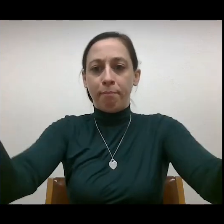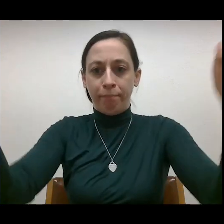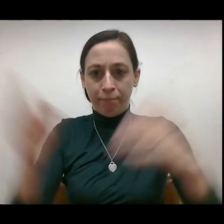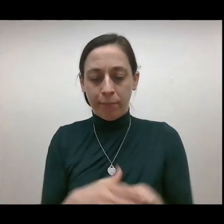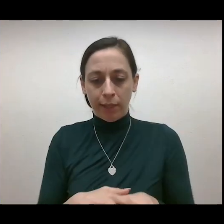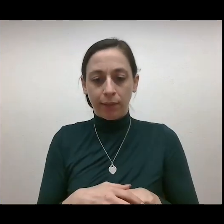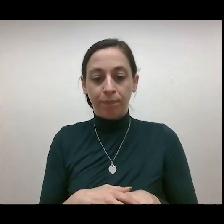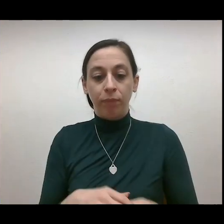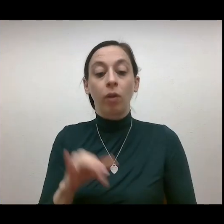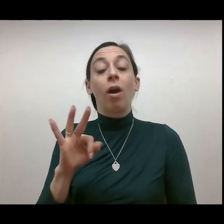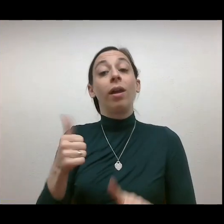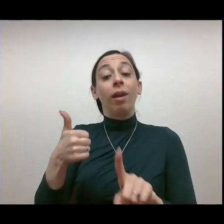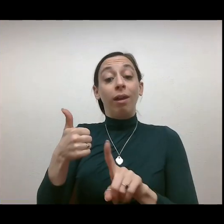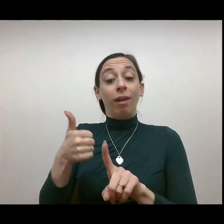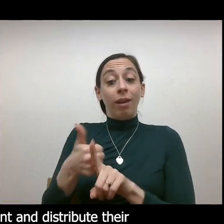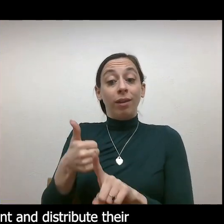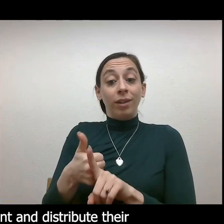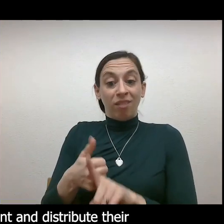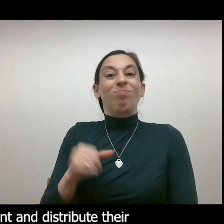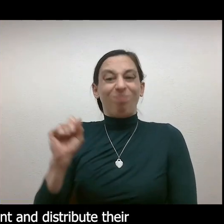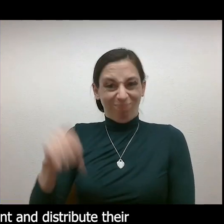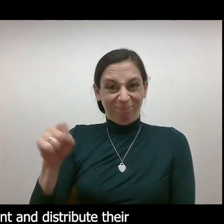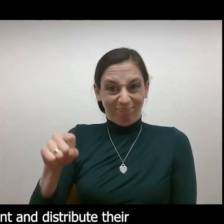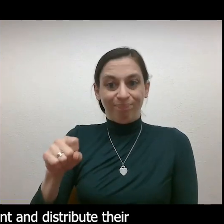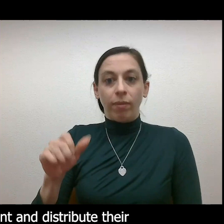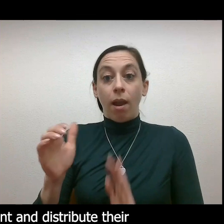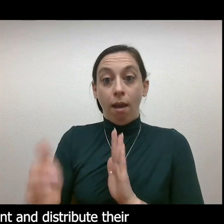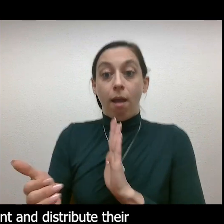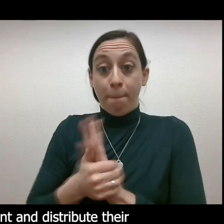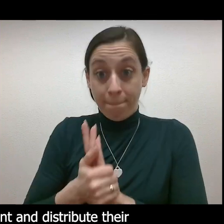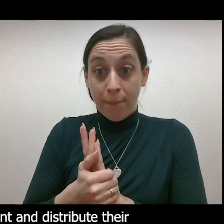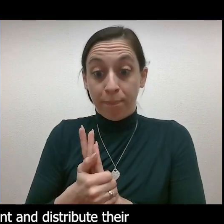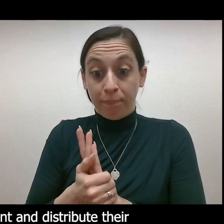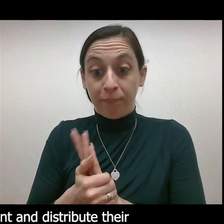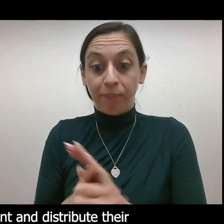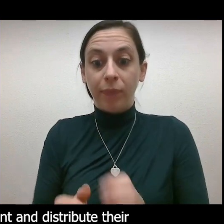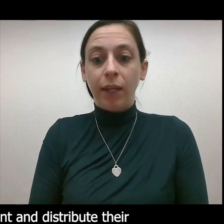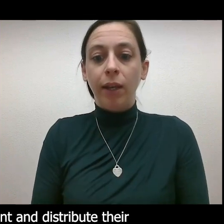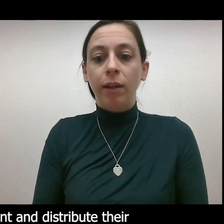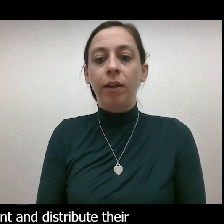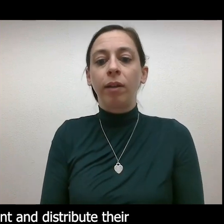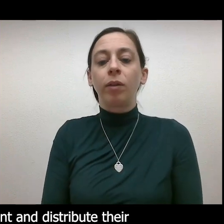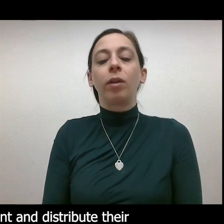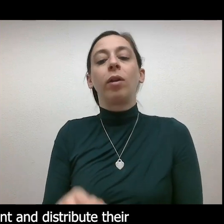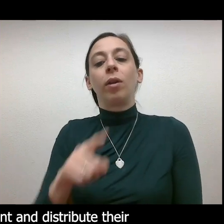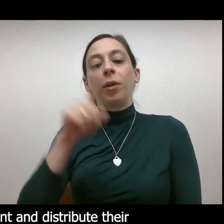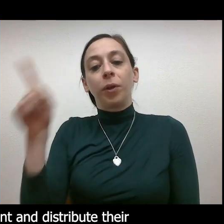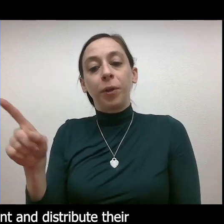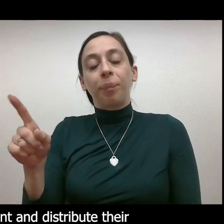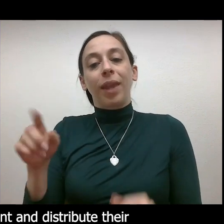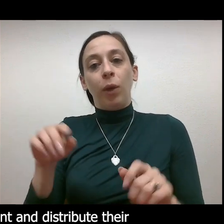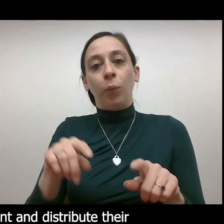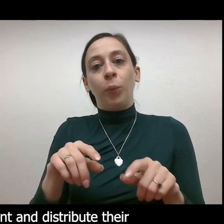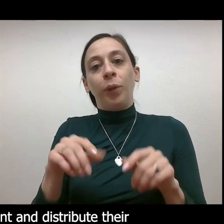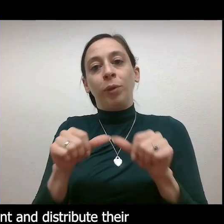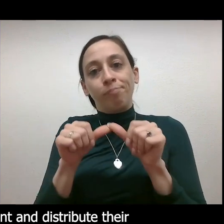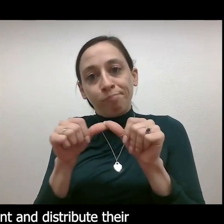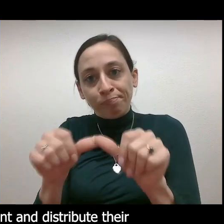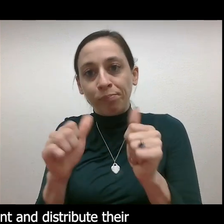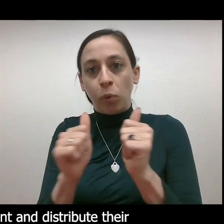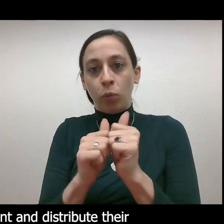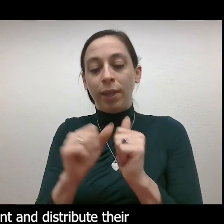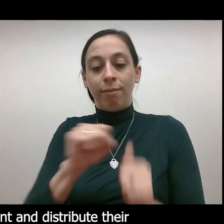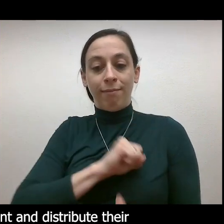be unamended, and those will have 2 different paths. If it is amended, the Senate must print and distribute